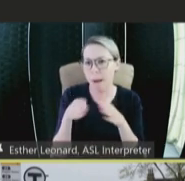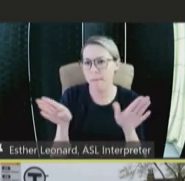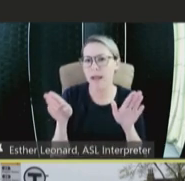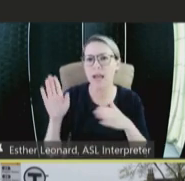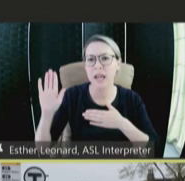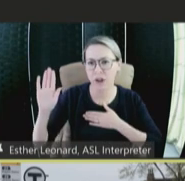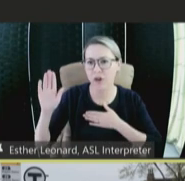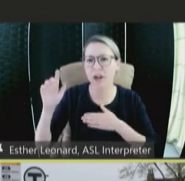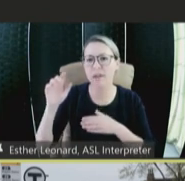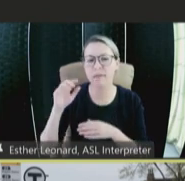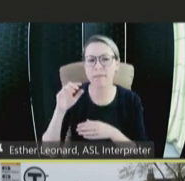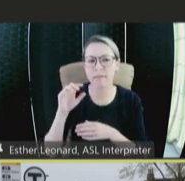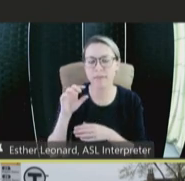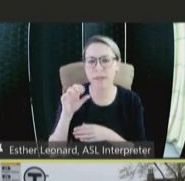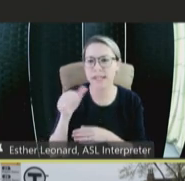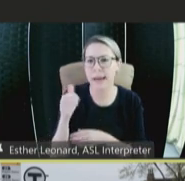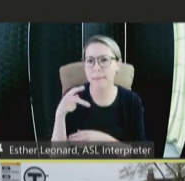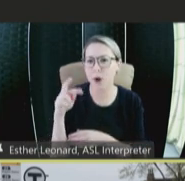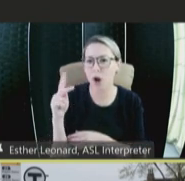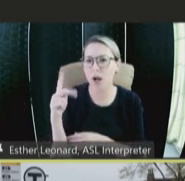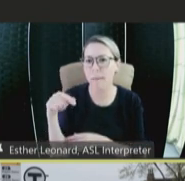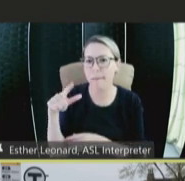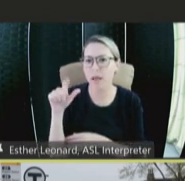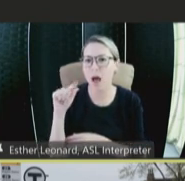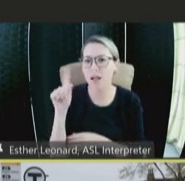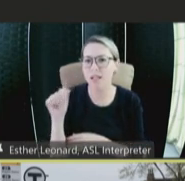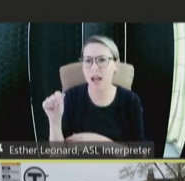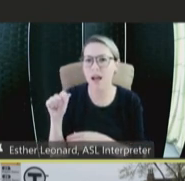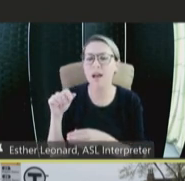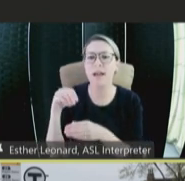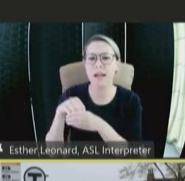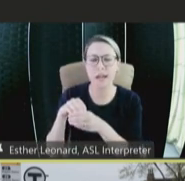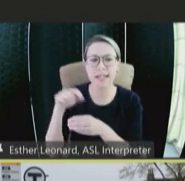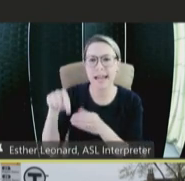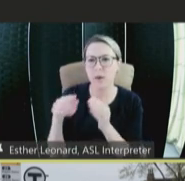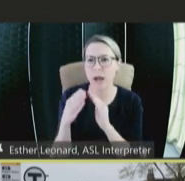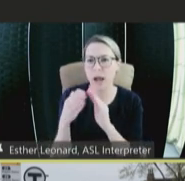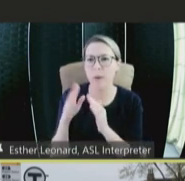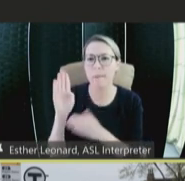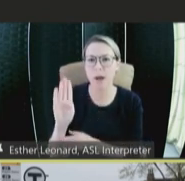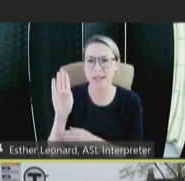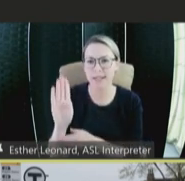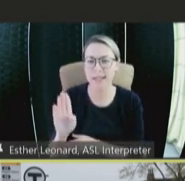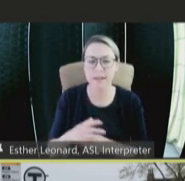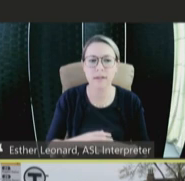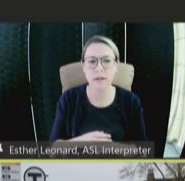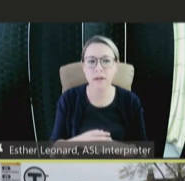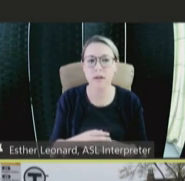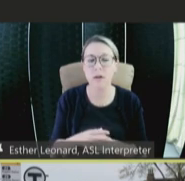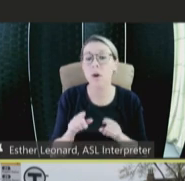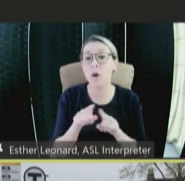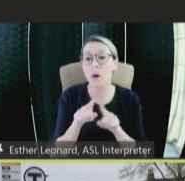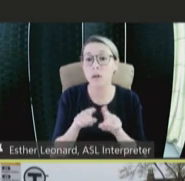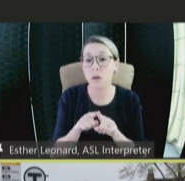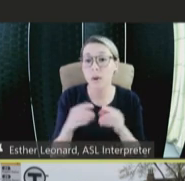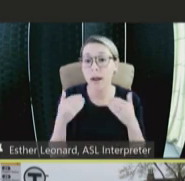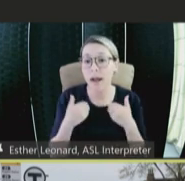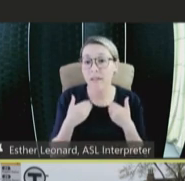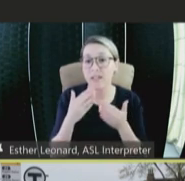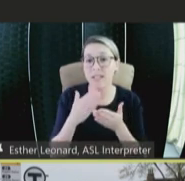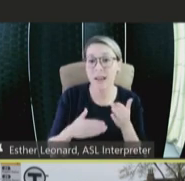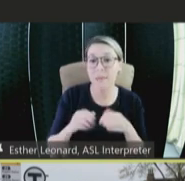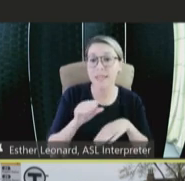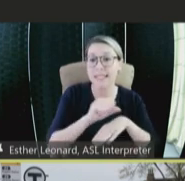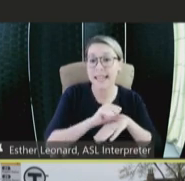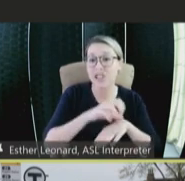Plaza in downtown Boston, where the MTA and MassDOT offices are located. We also have some stationed open